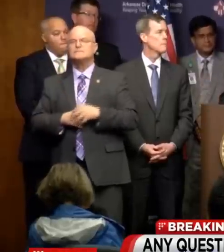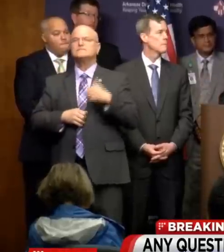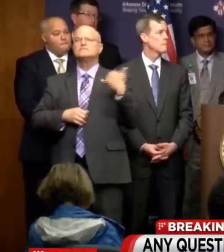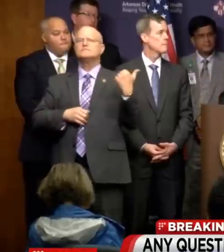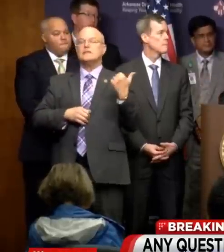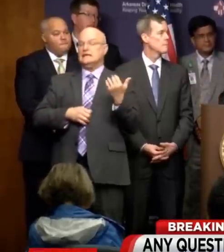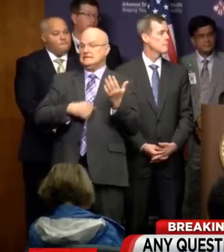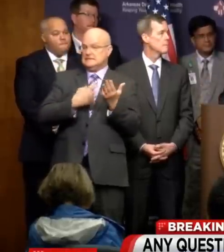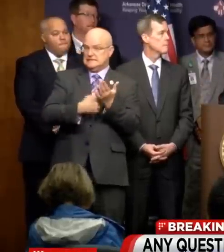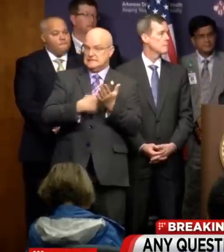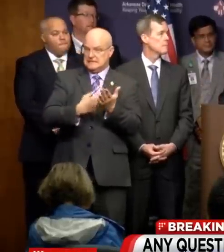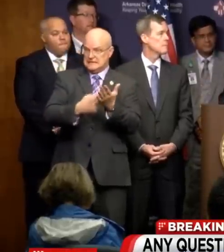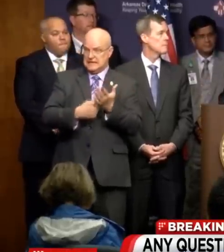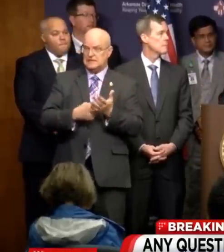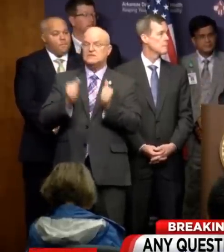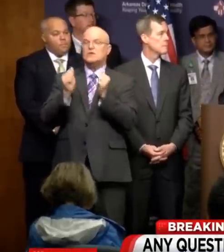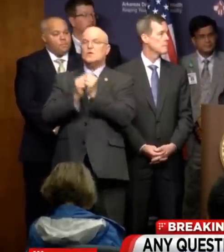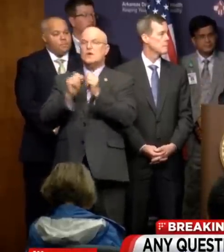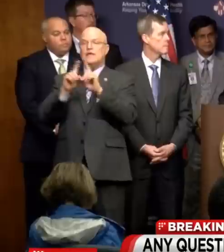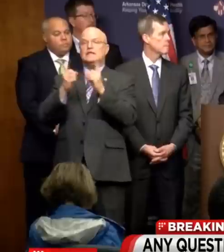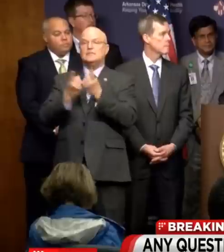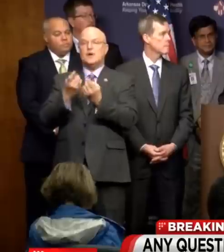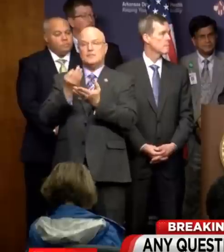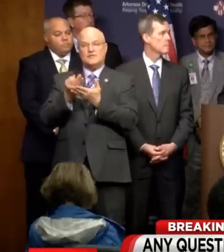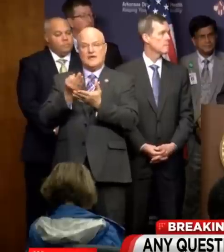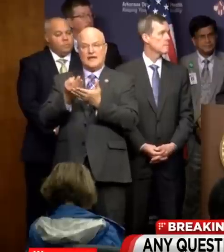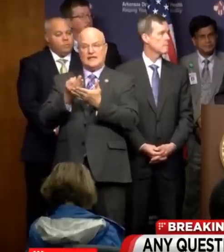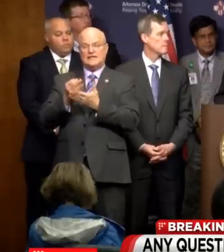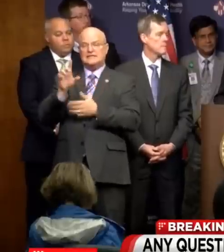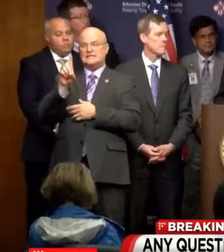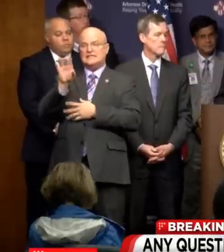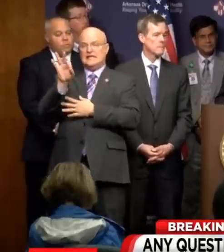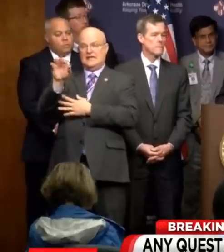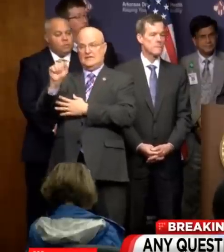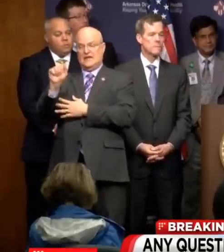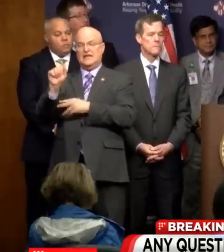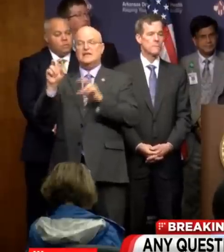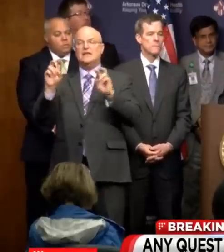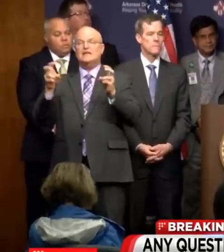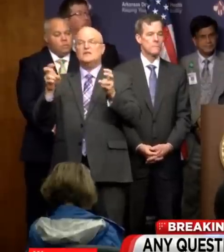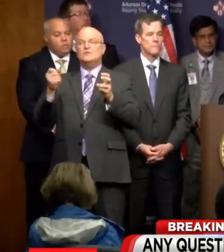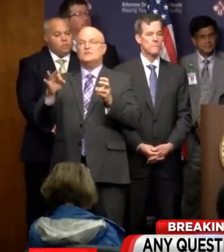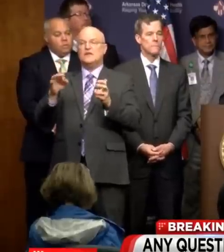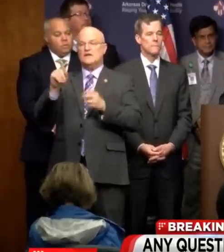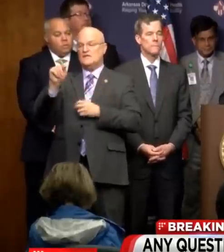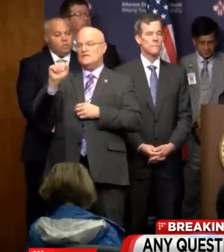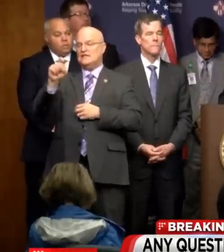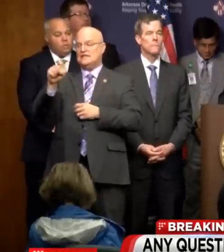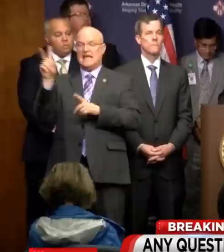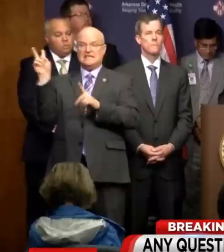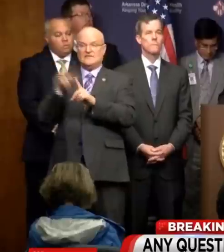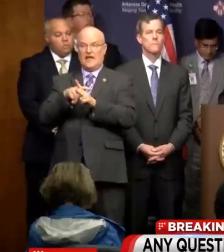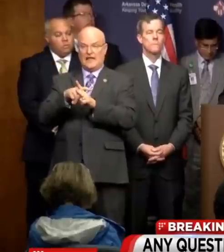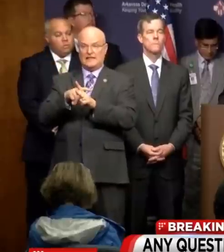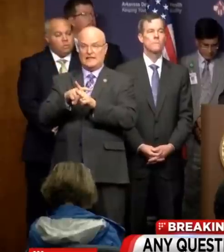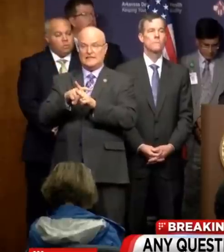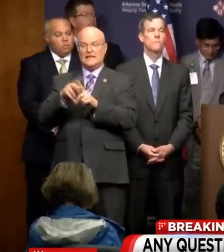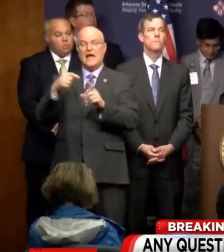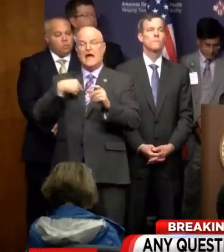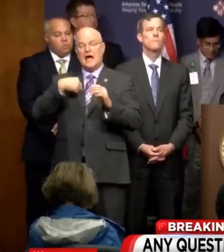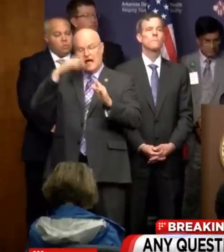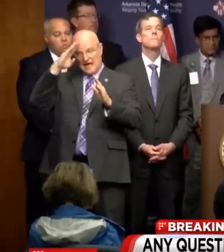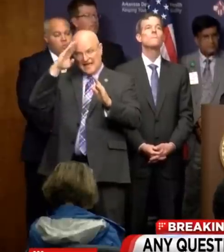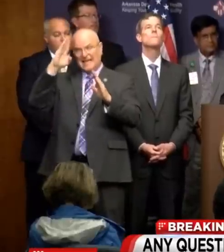there's discussions, first of all, with the Department of Finance and in terms of the tax filing. I